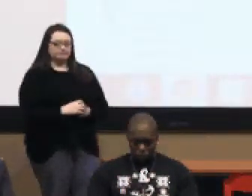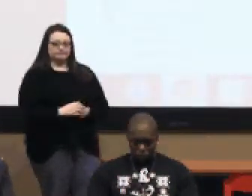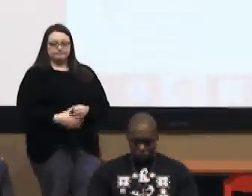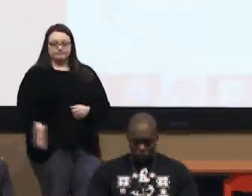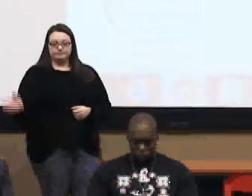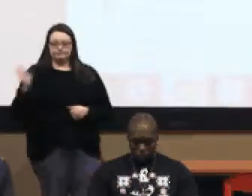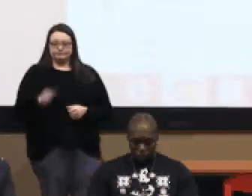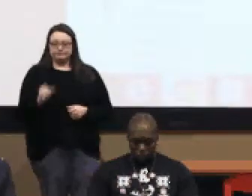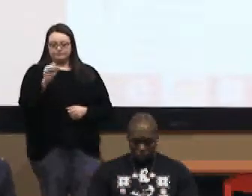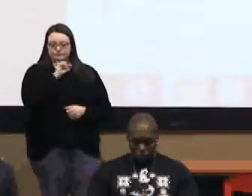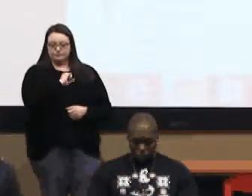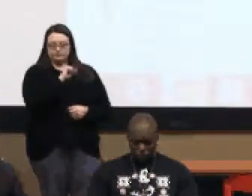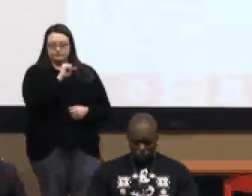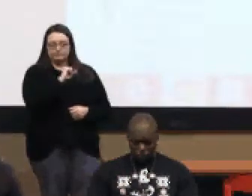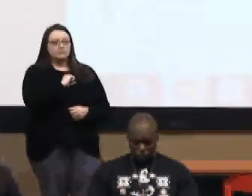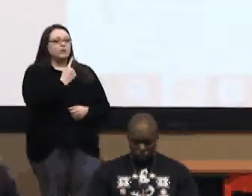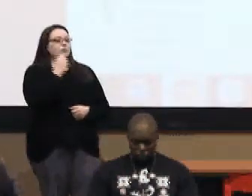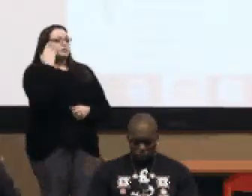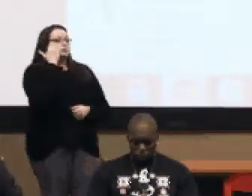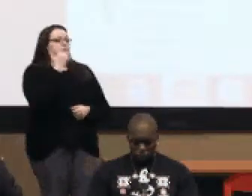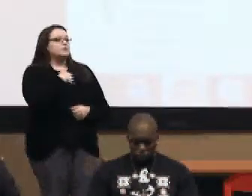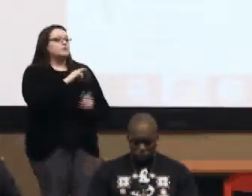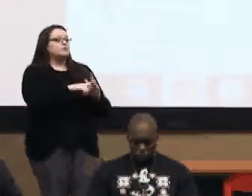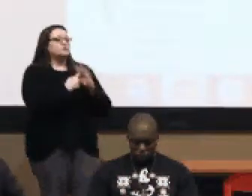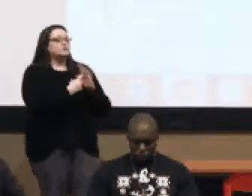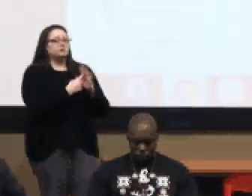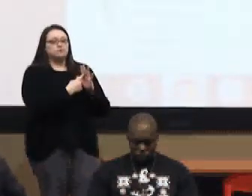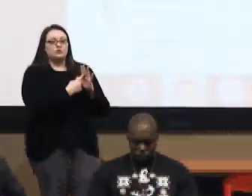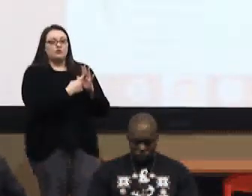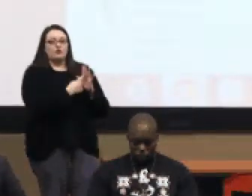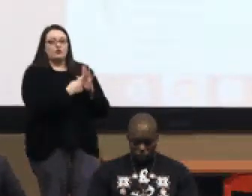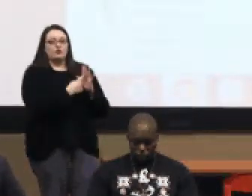learn. One of the reasons why we started Silver Print News